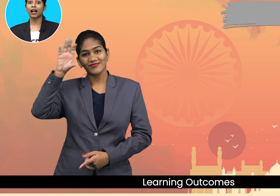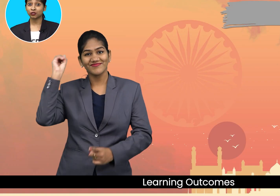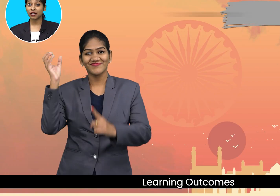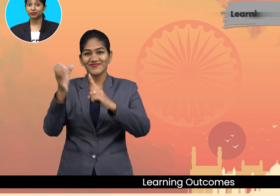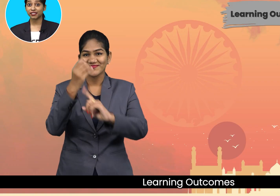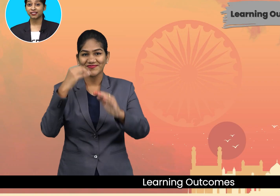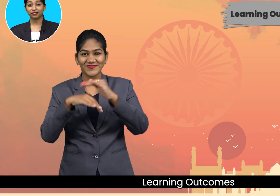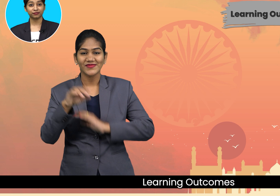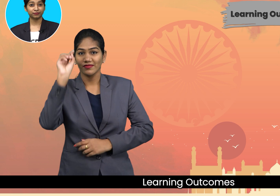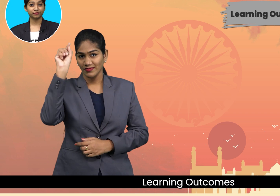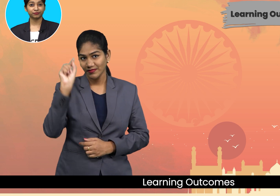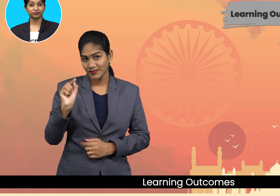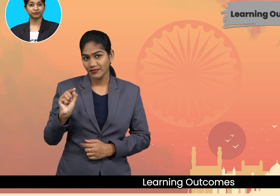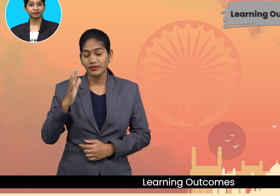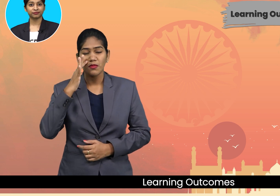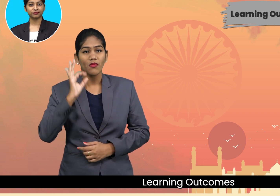Learning outcomes.